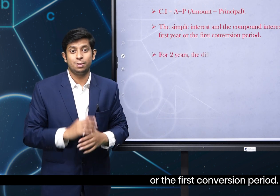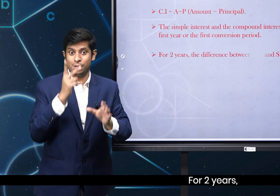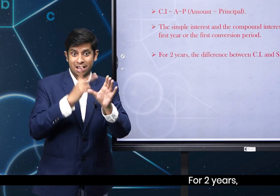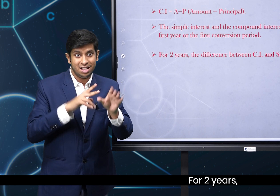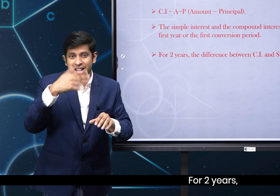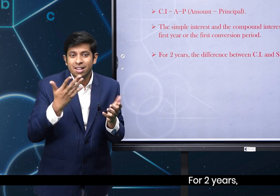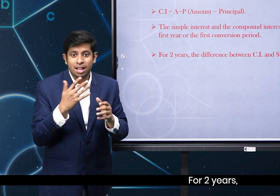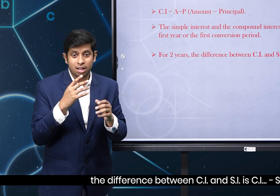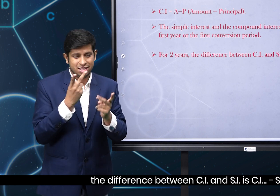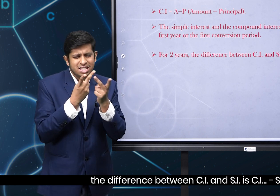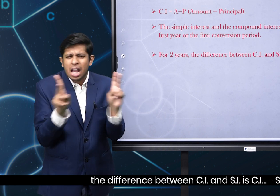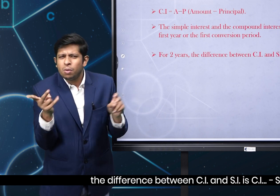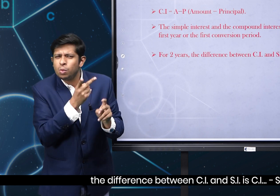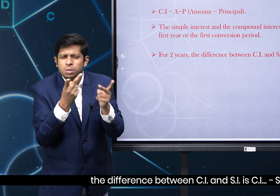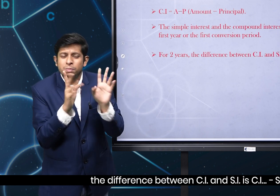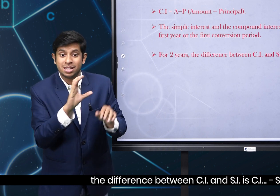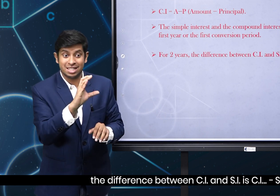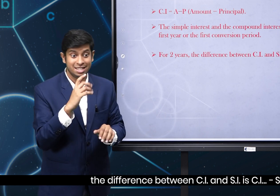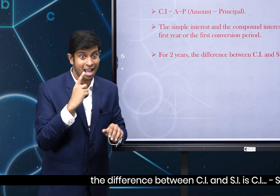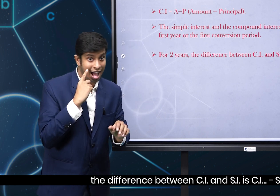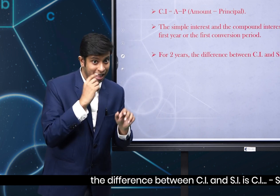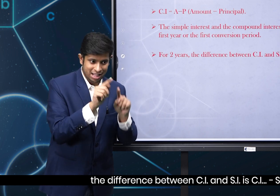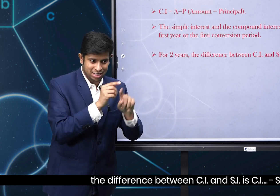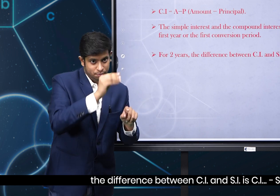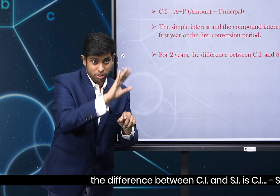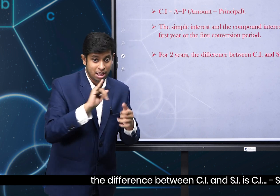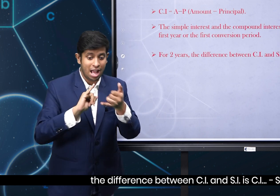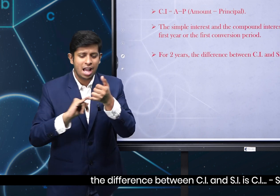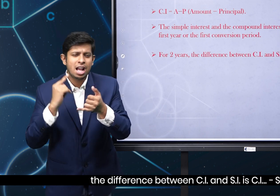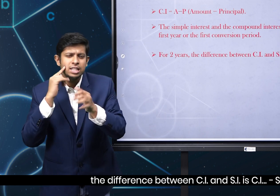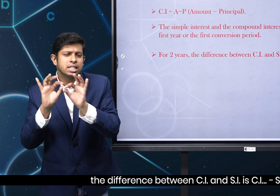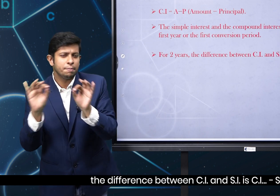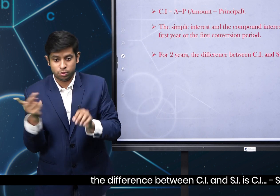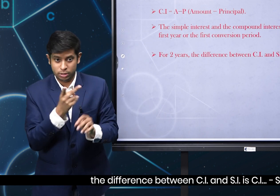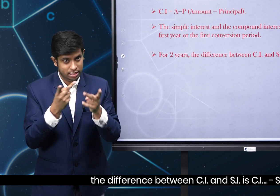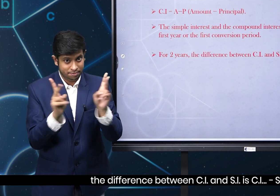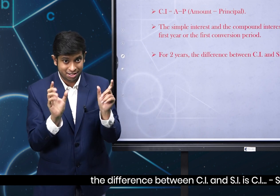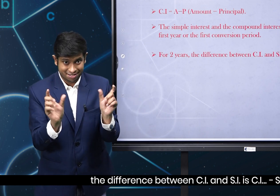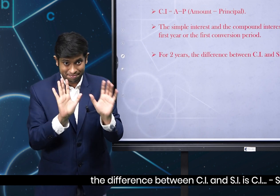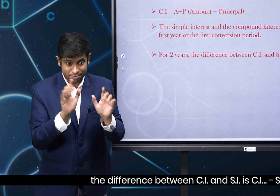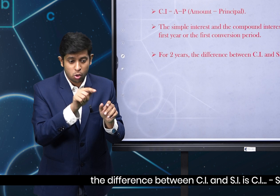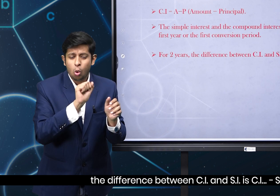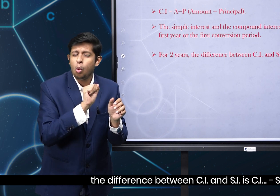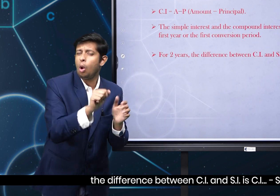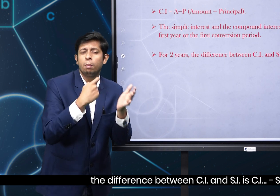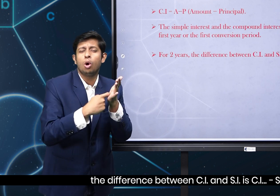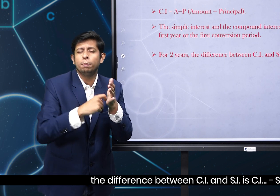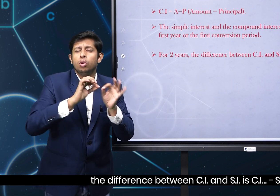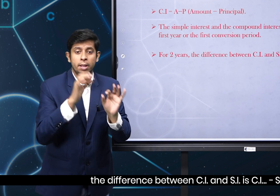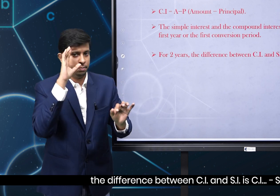For 2 years, the difference between compound interest and simple interest is compound interest minus simple interest is